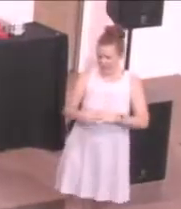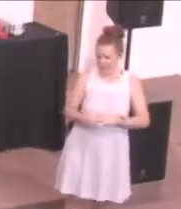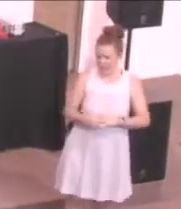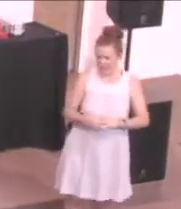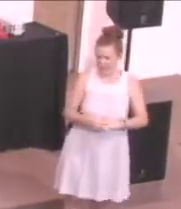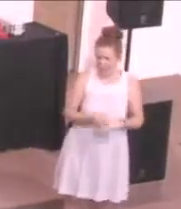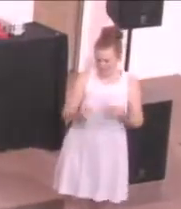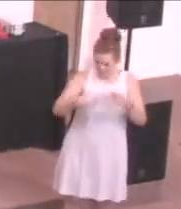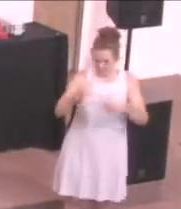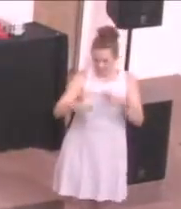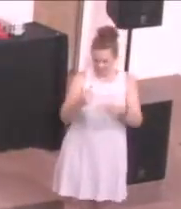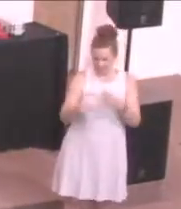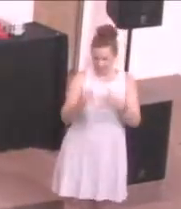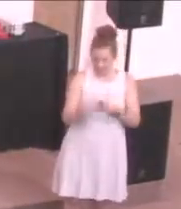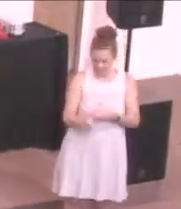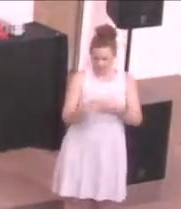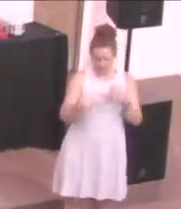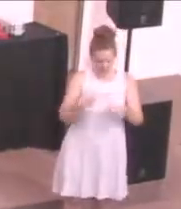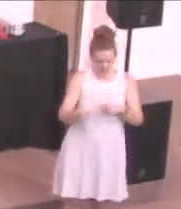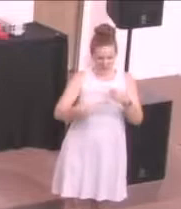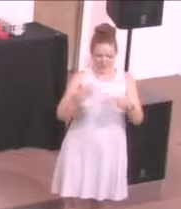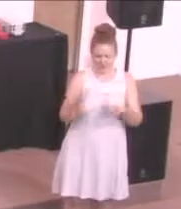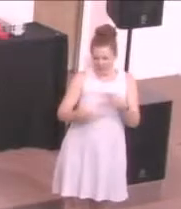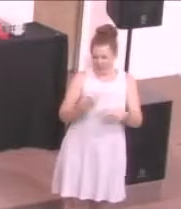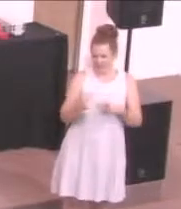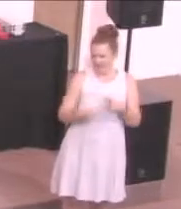go, go.